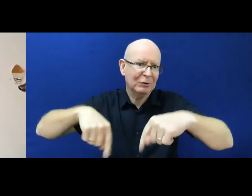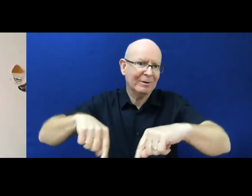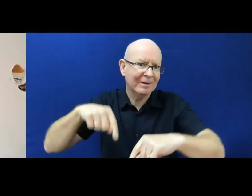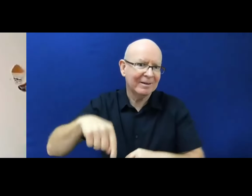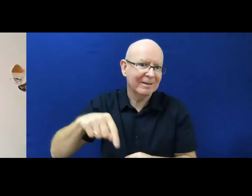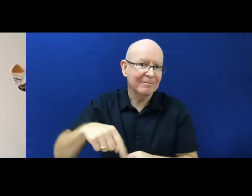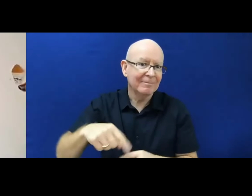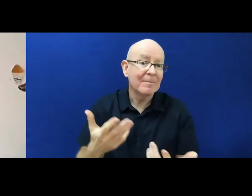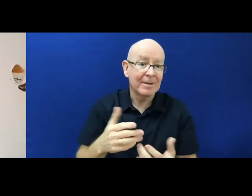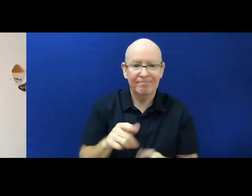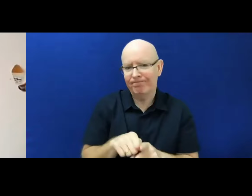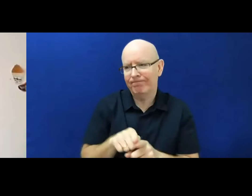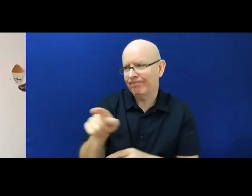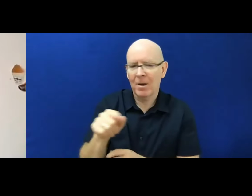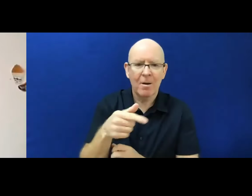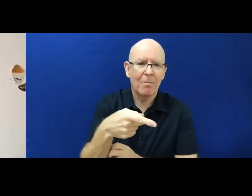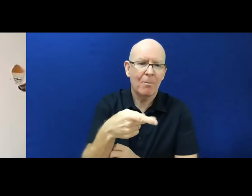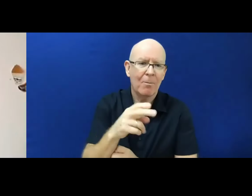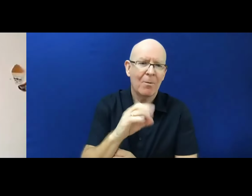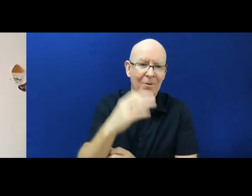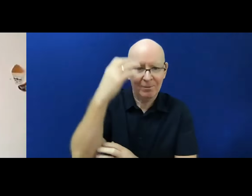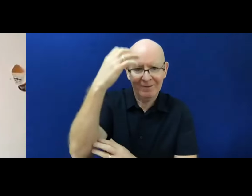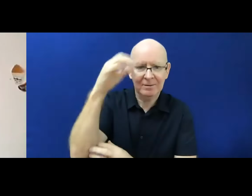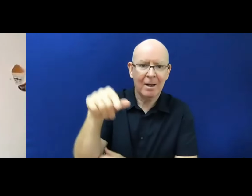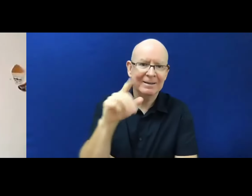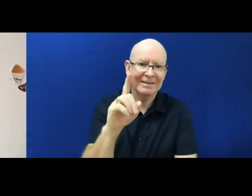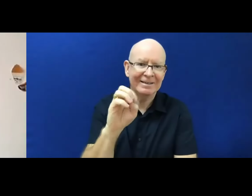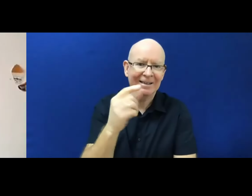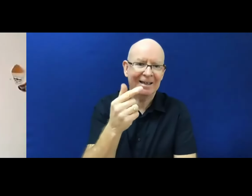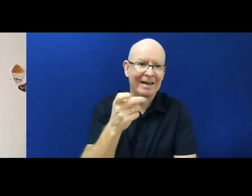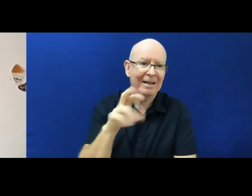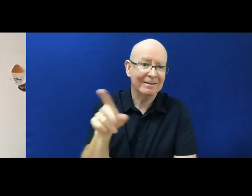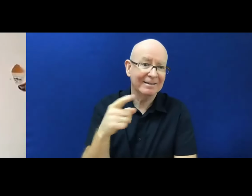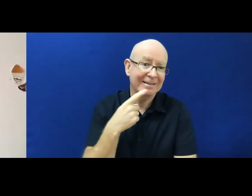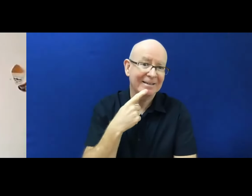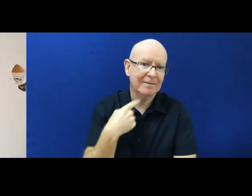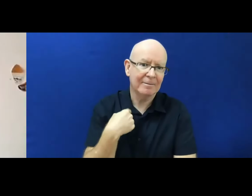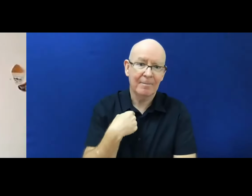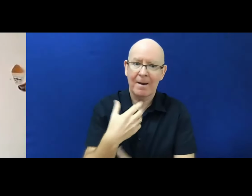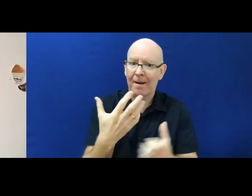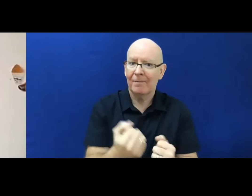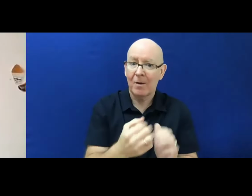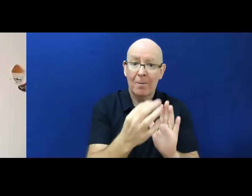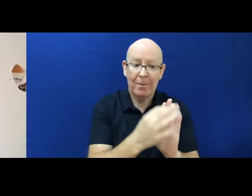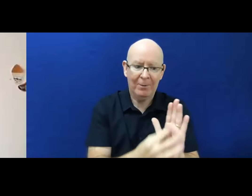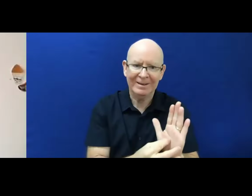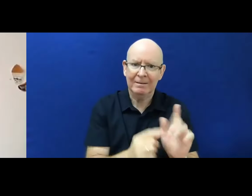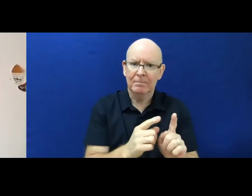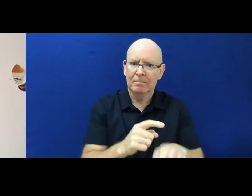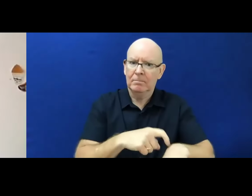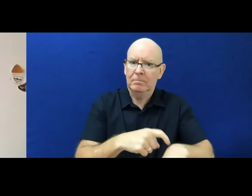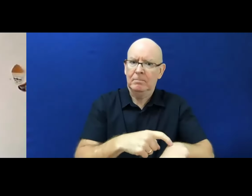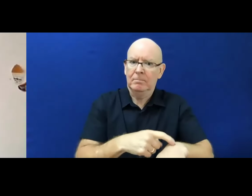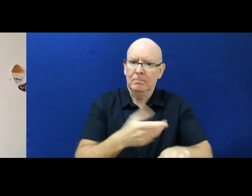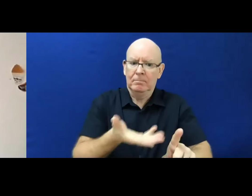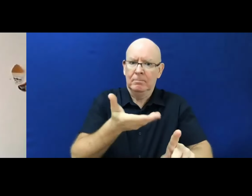our experts from academic network how to address the issue of disability under the